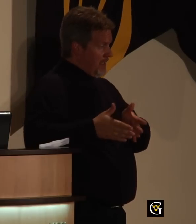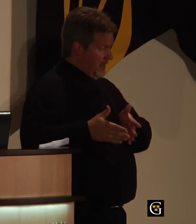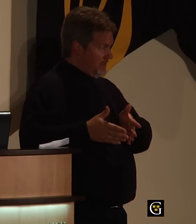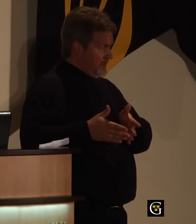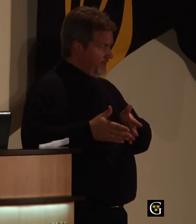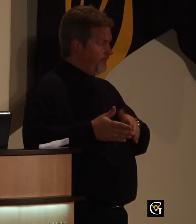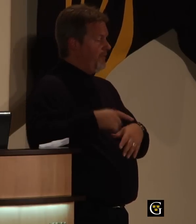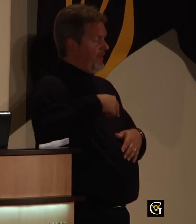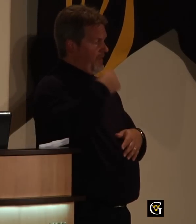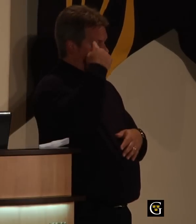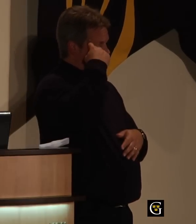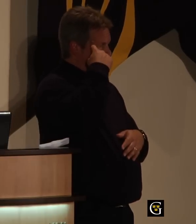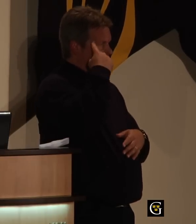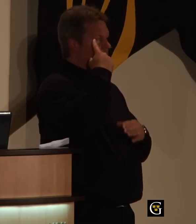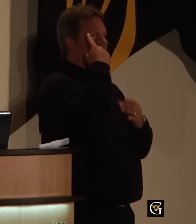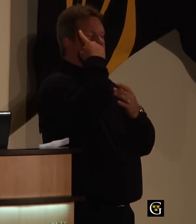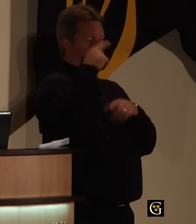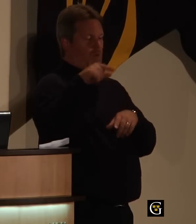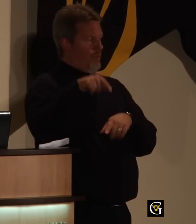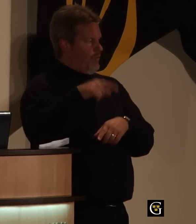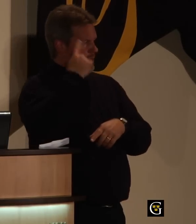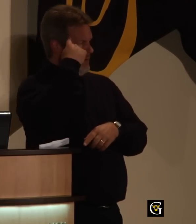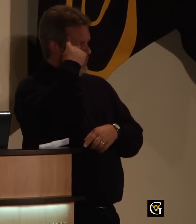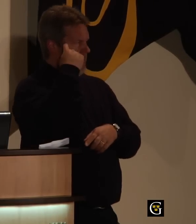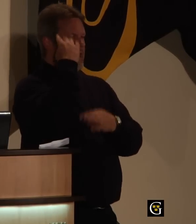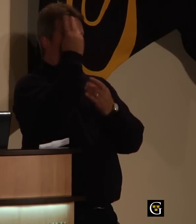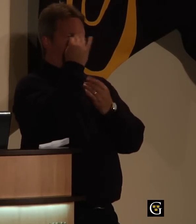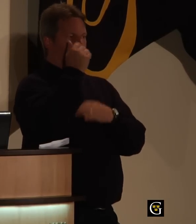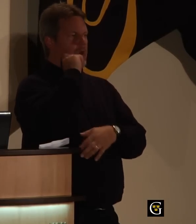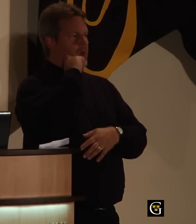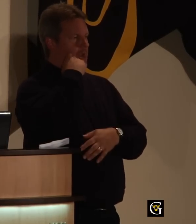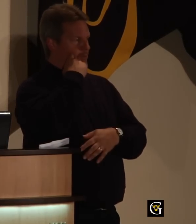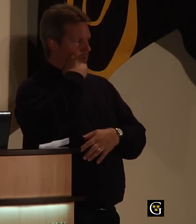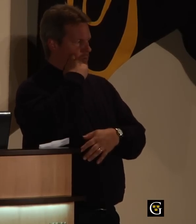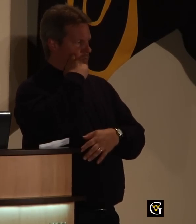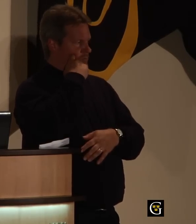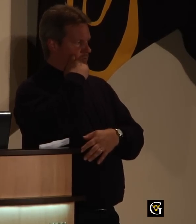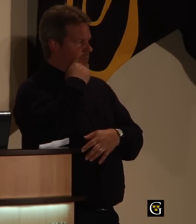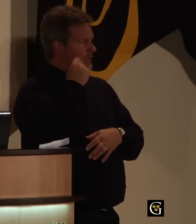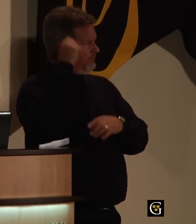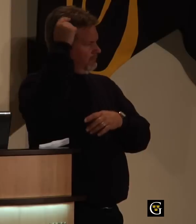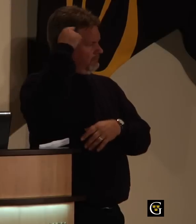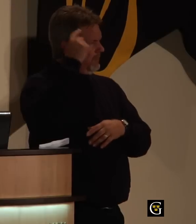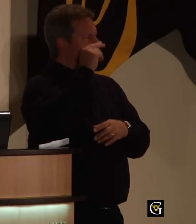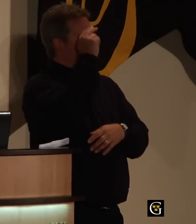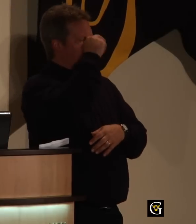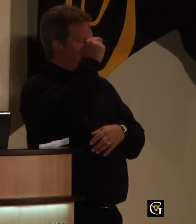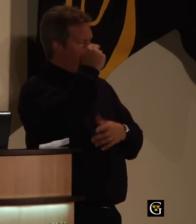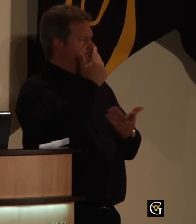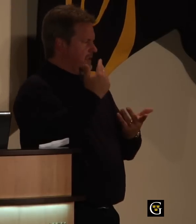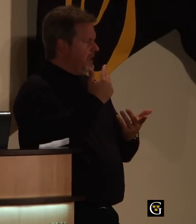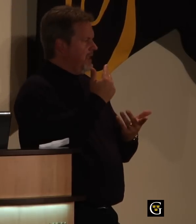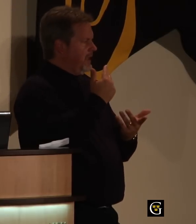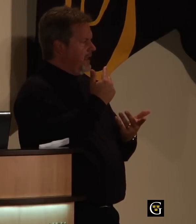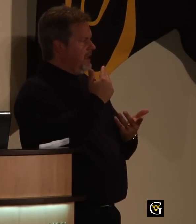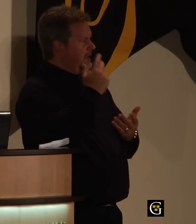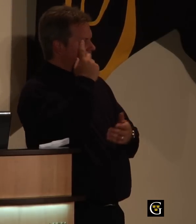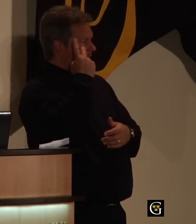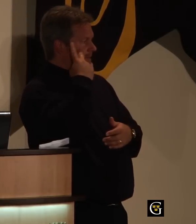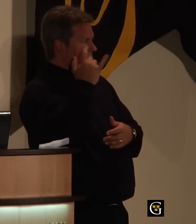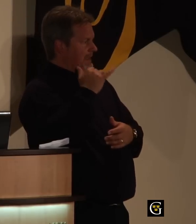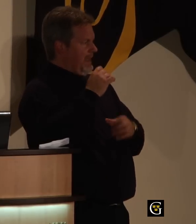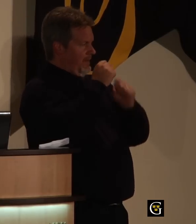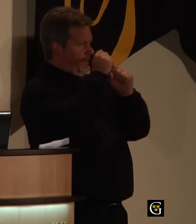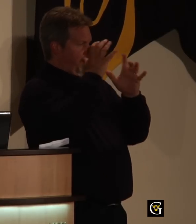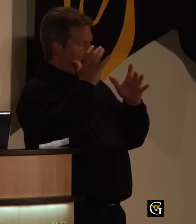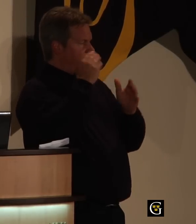brain is thinking of an apple, we're seeing an apple, which incidentally are neurologically just about the same thing, to extract that